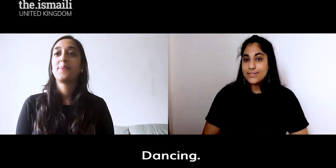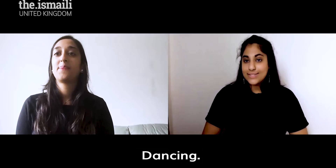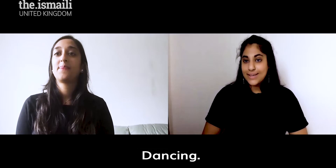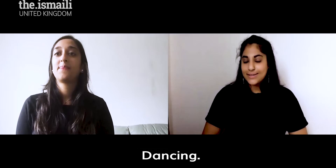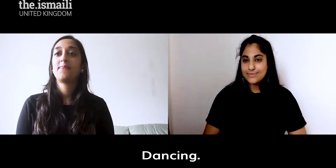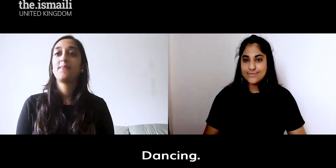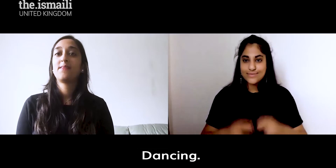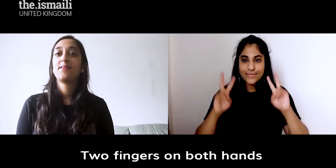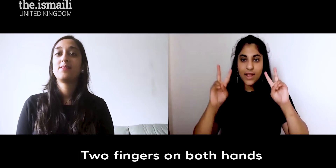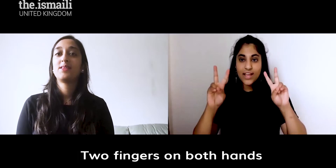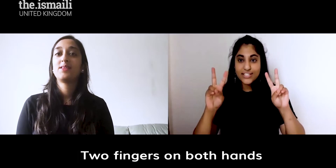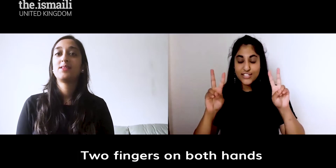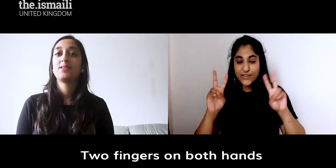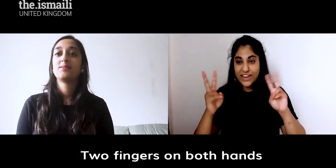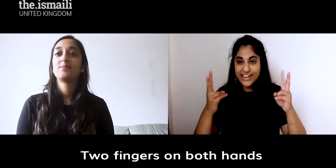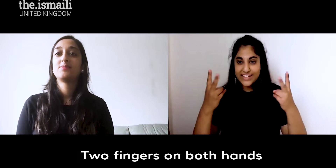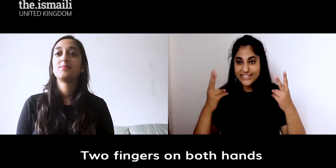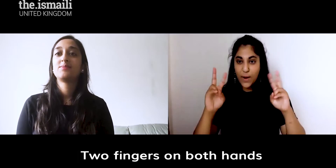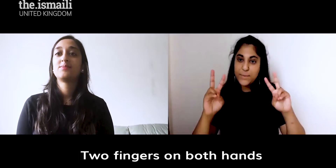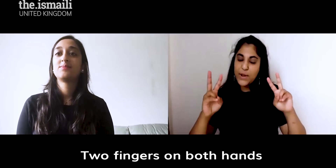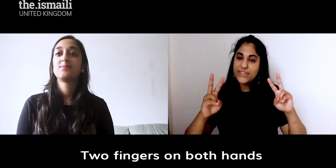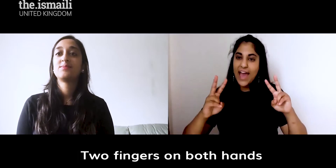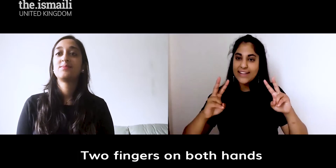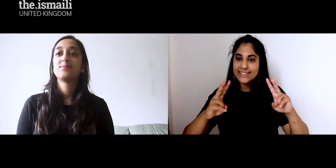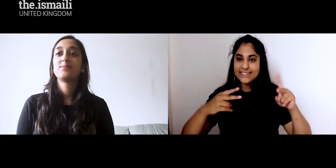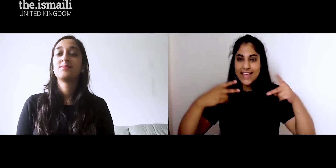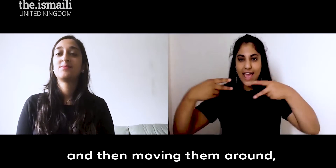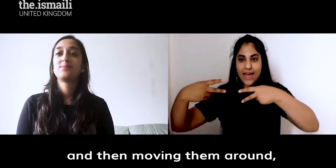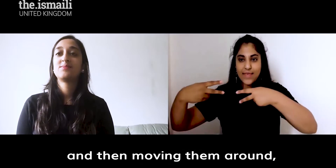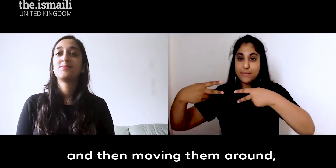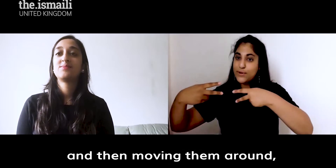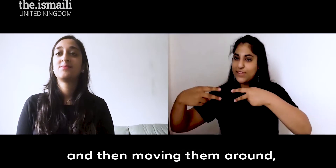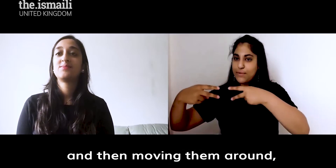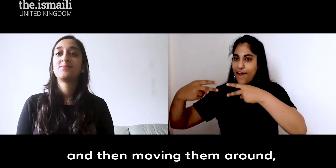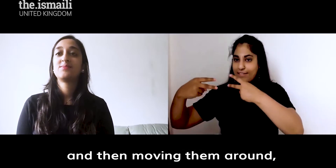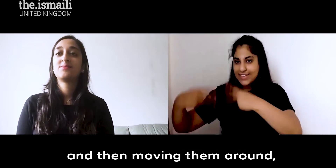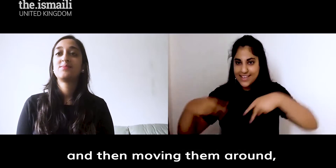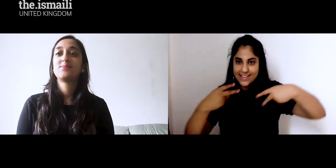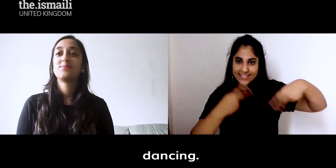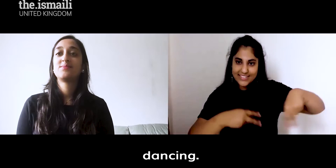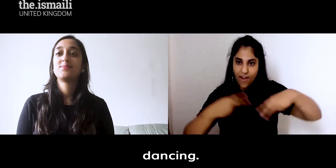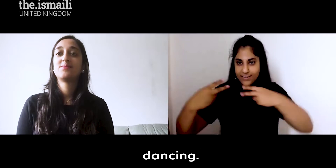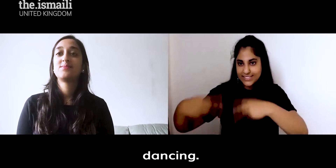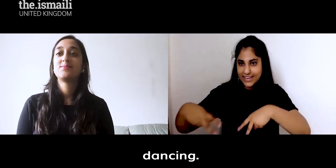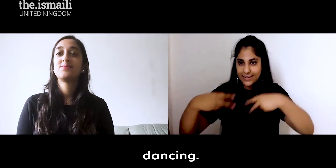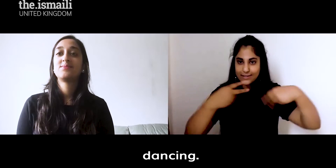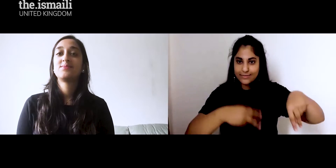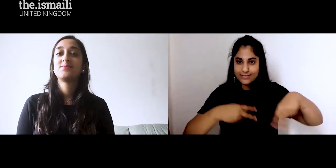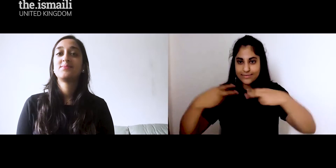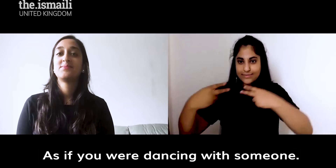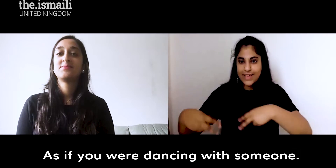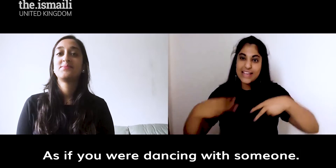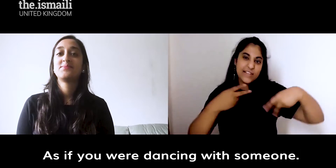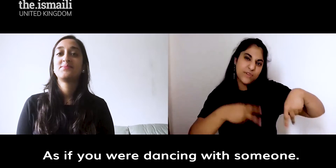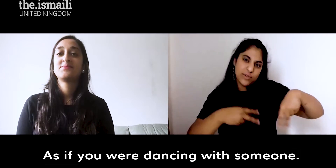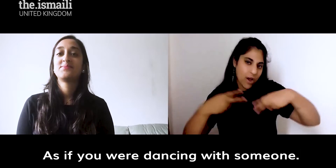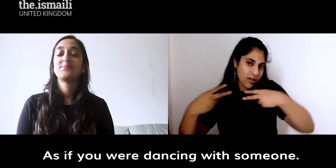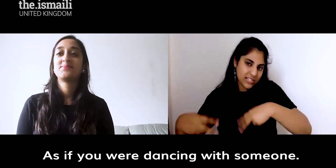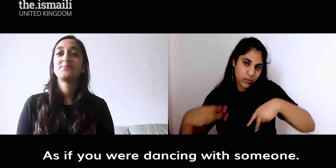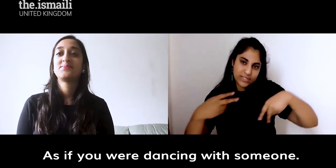Dancing. Two fingers on both hands and then moving them around. Dancing. As if you were dancing with